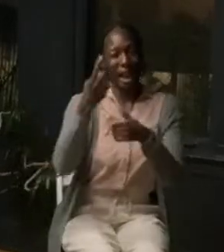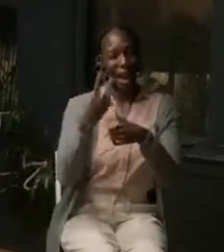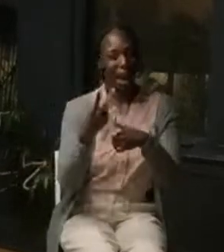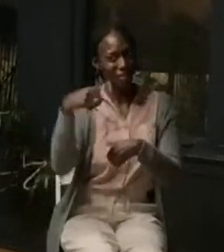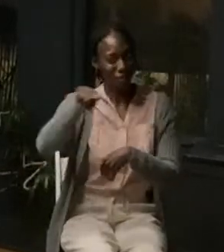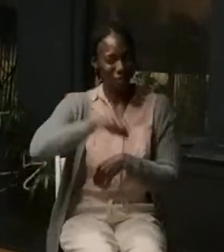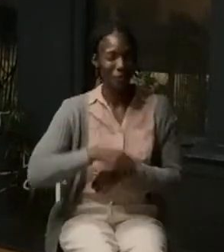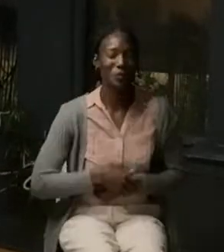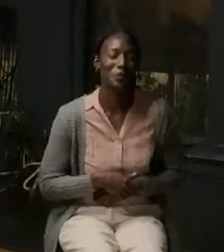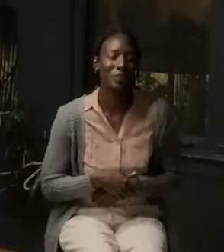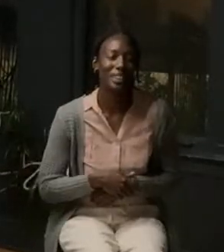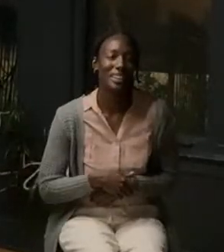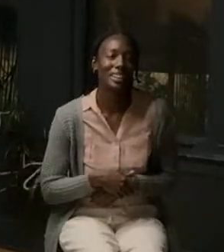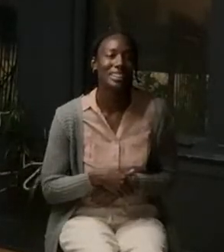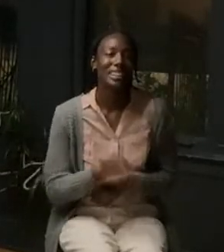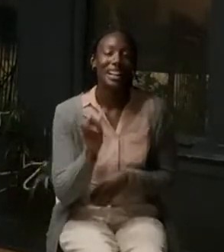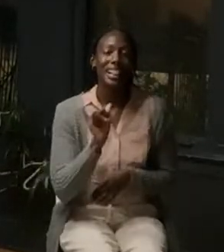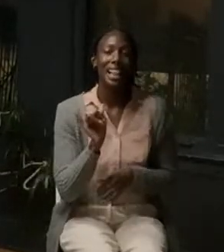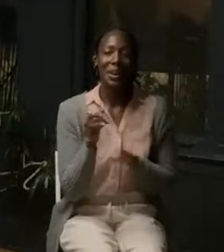As was mentioned,